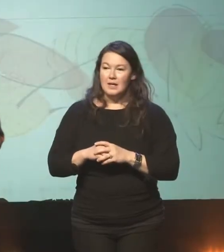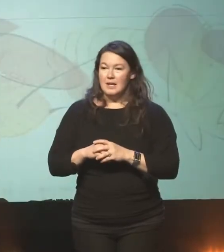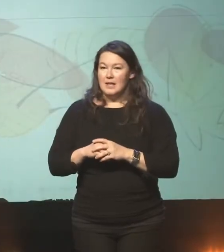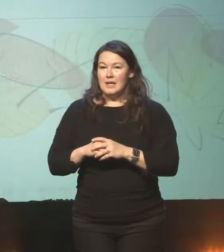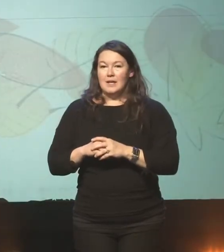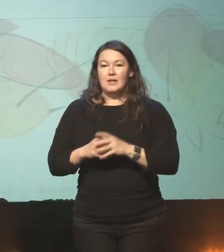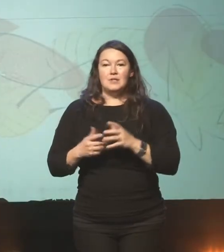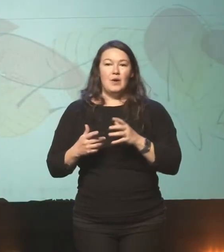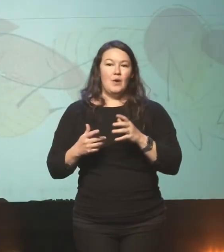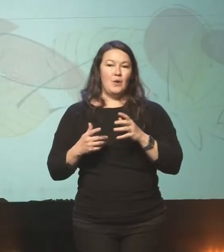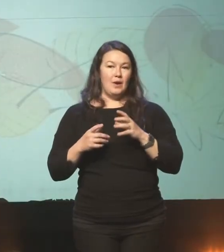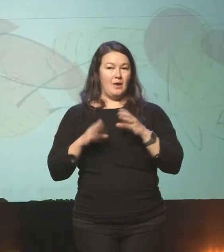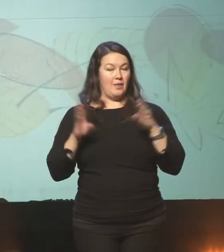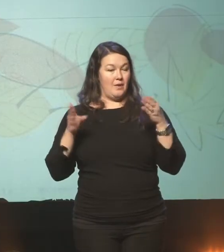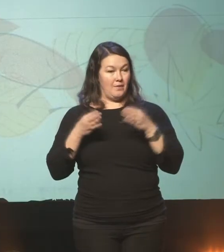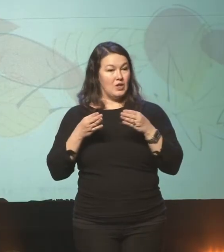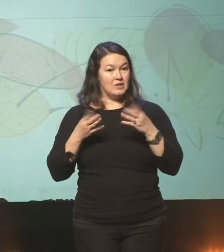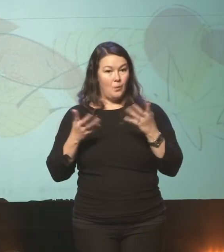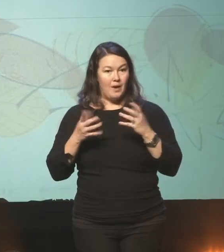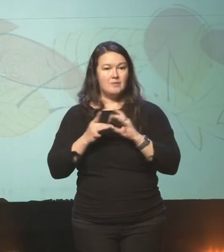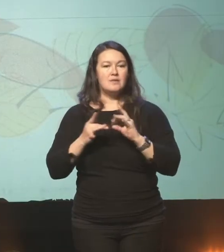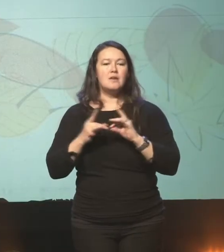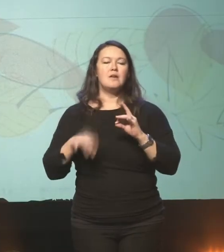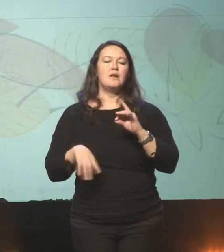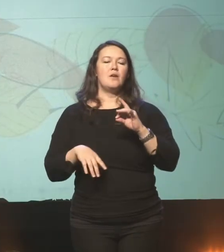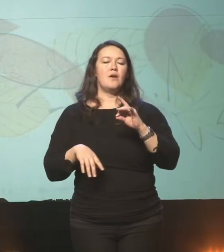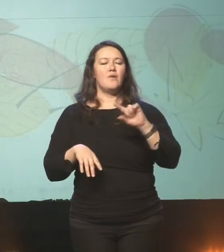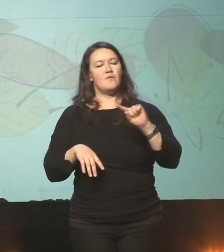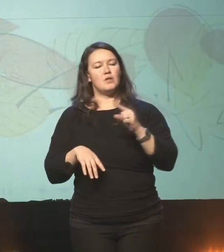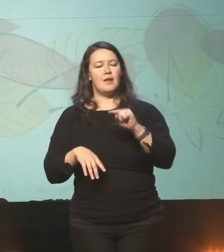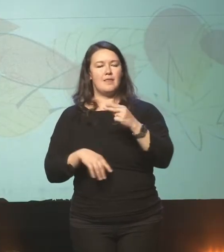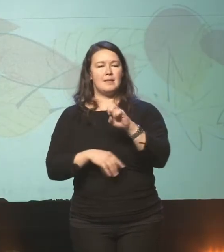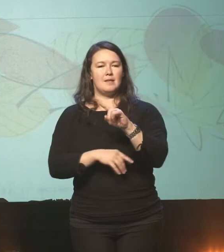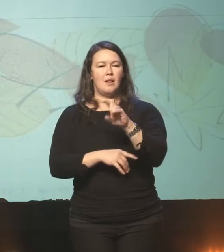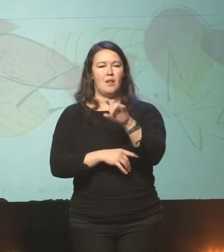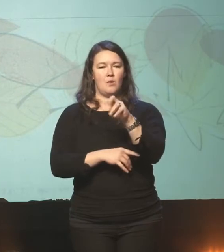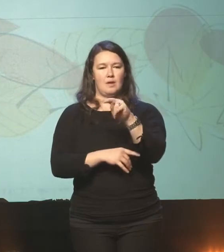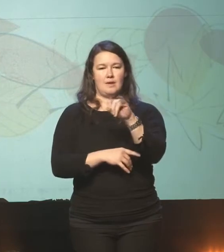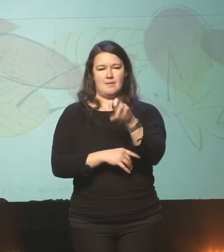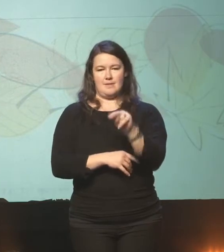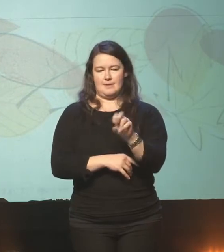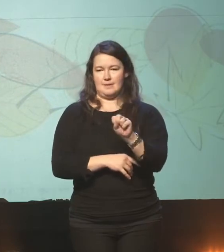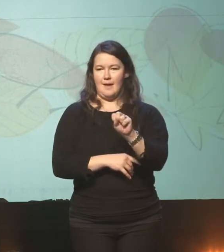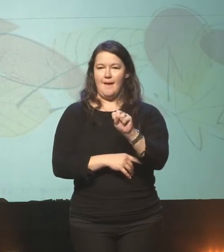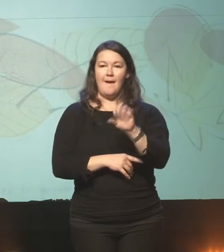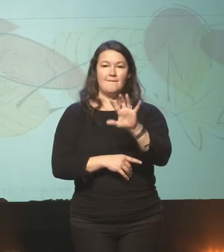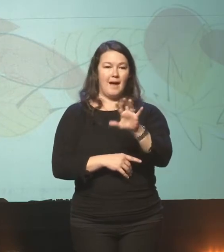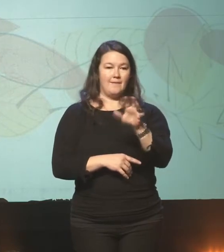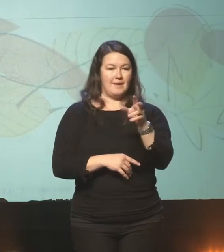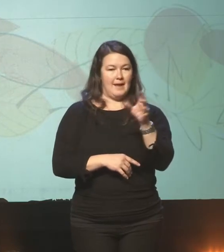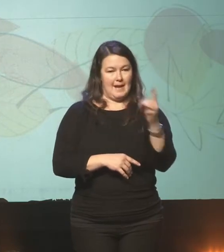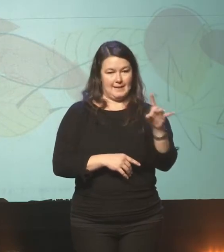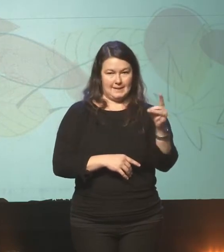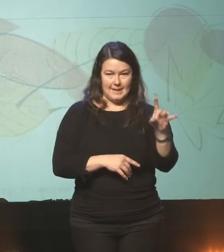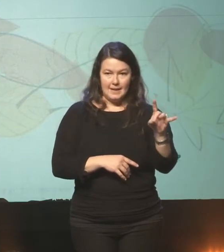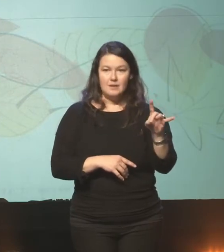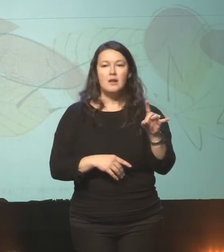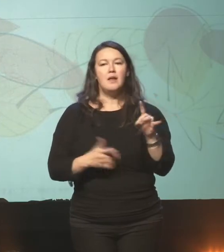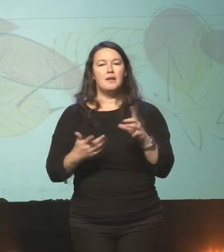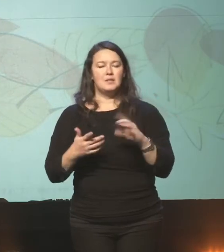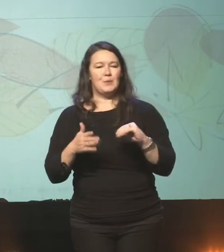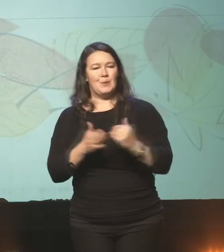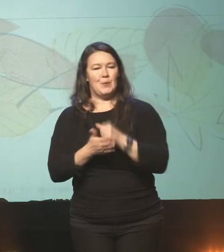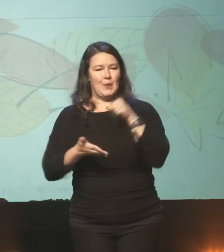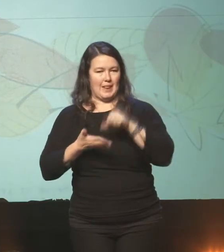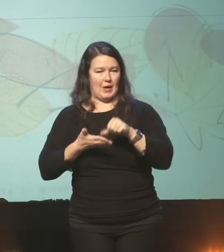for this series is found in 1 Thessalonians 5:18. 1 Thessalonians is a letter in the New Testament, the second part of the